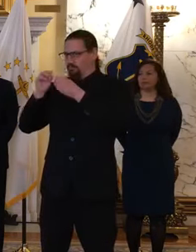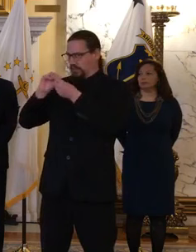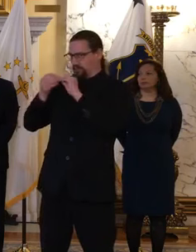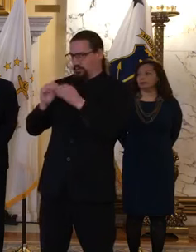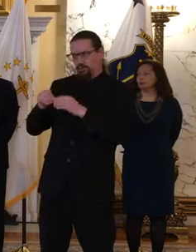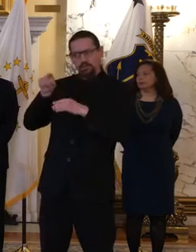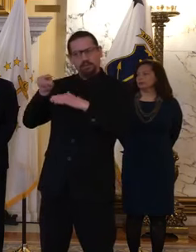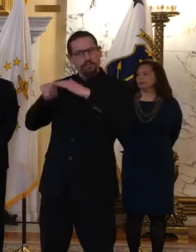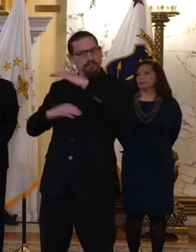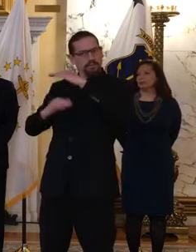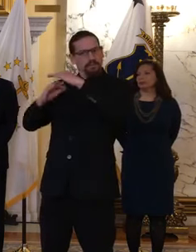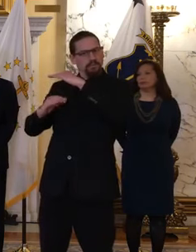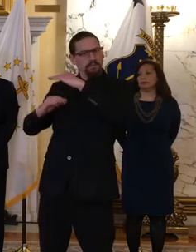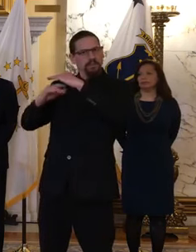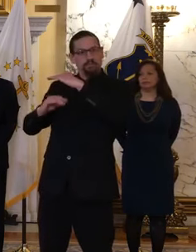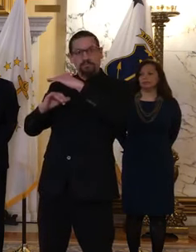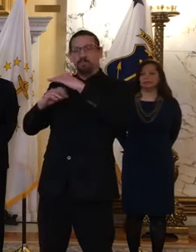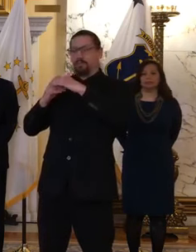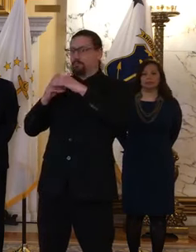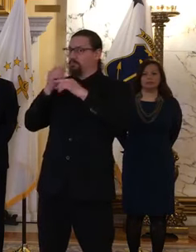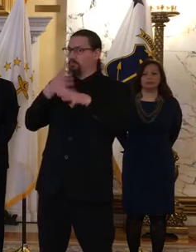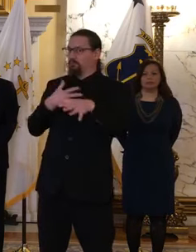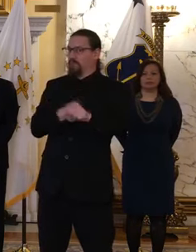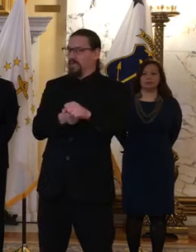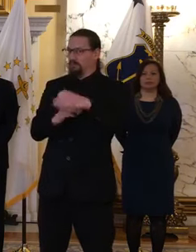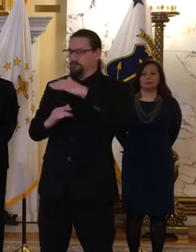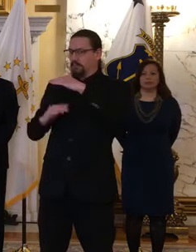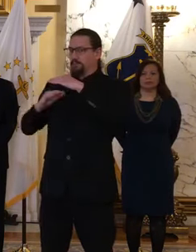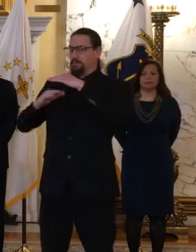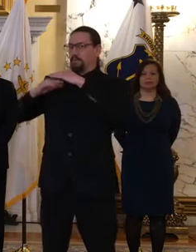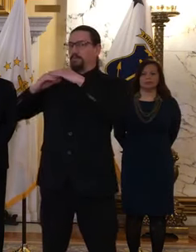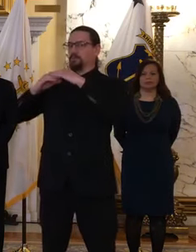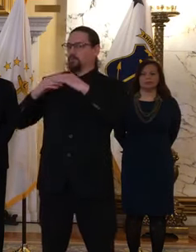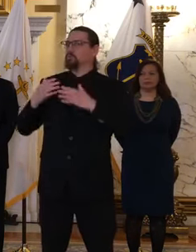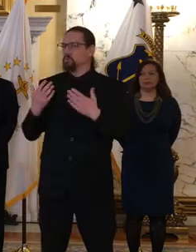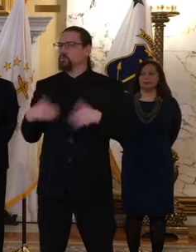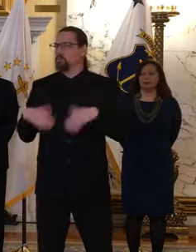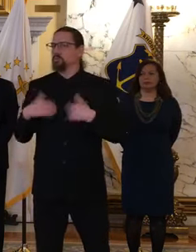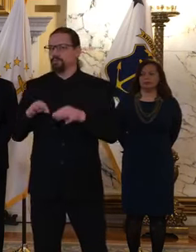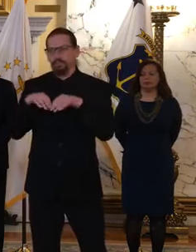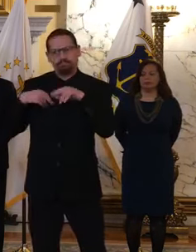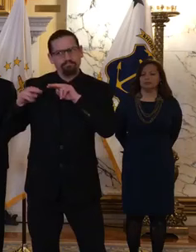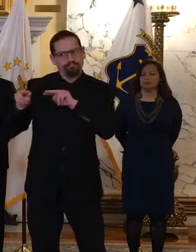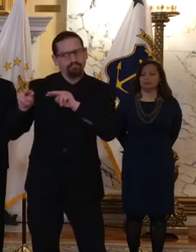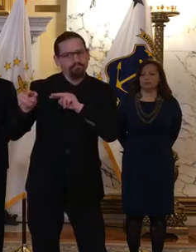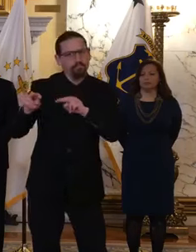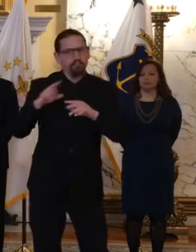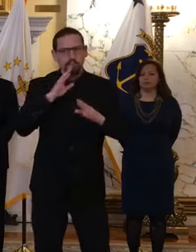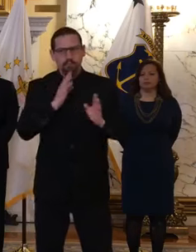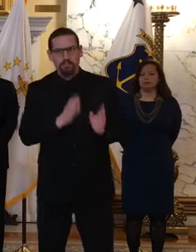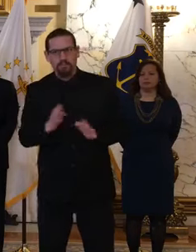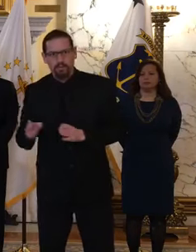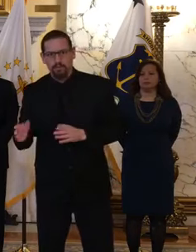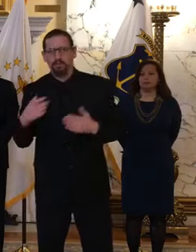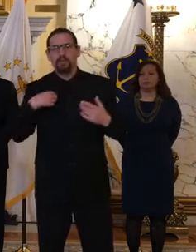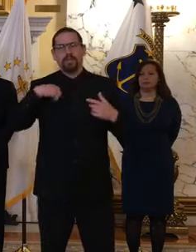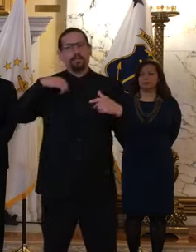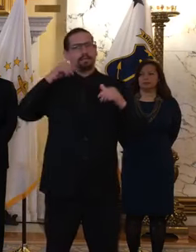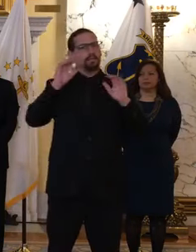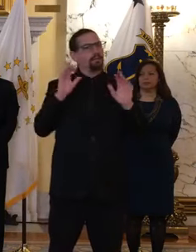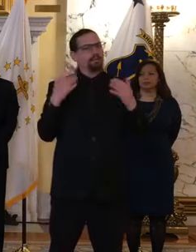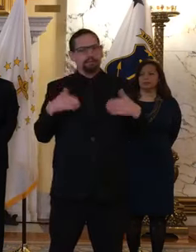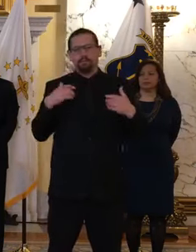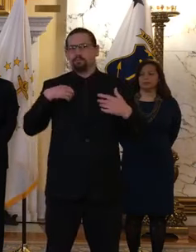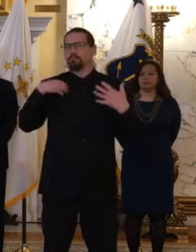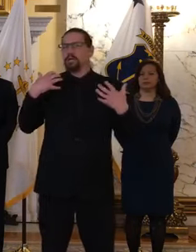climbing at a fast rate. So we are, by all measures, by all accounts, we believe we're in a fast spread